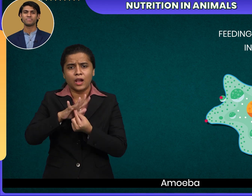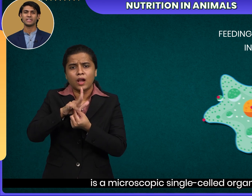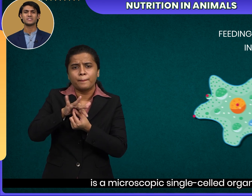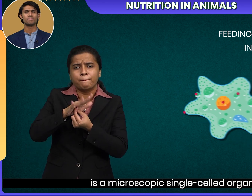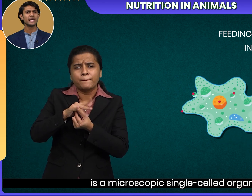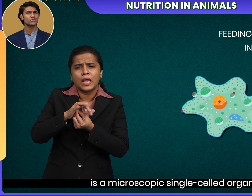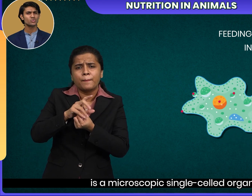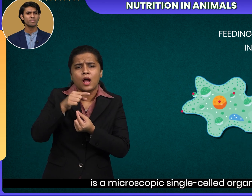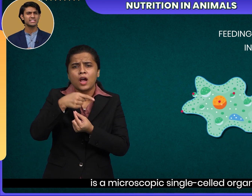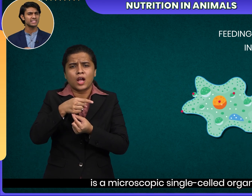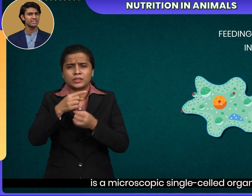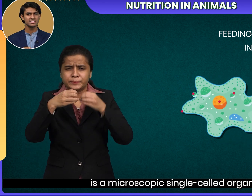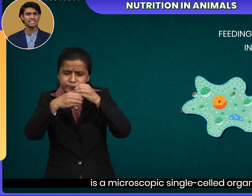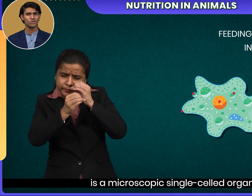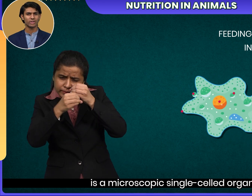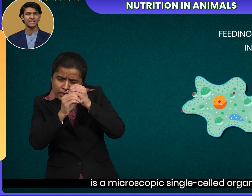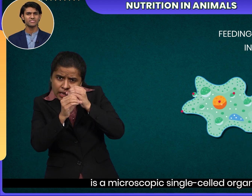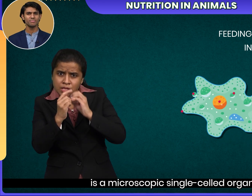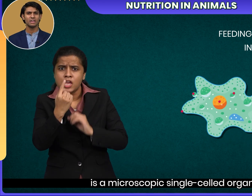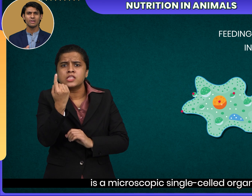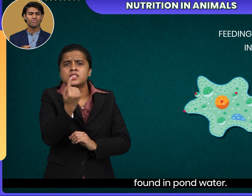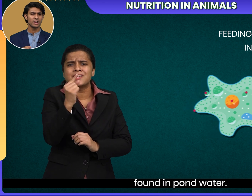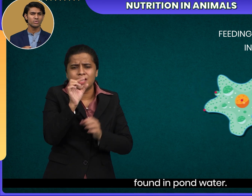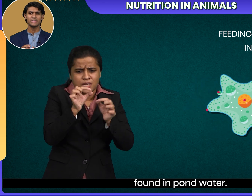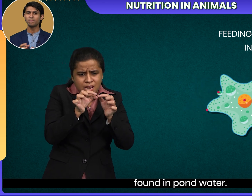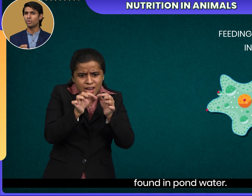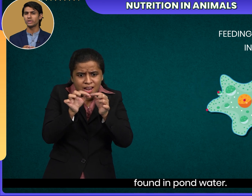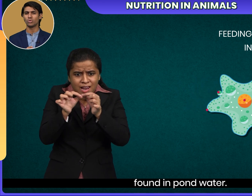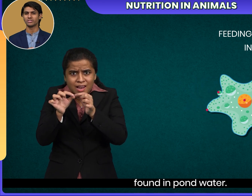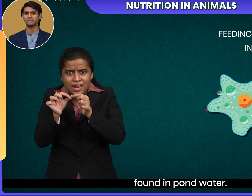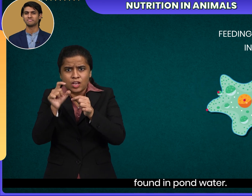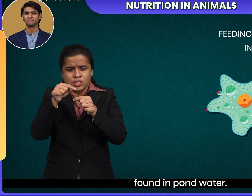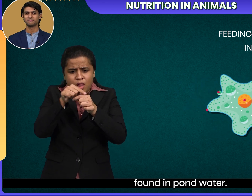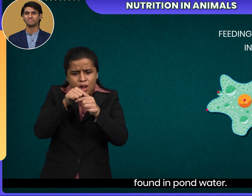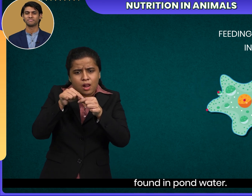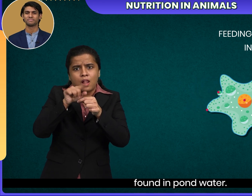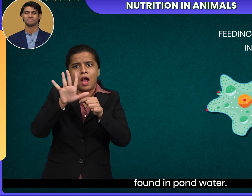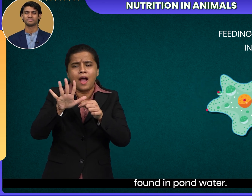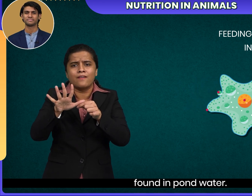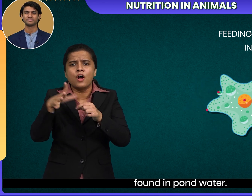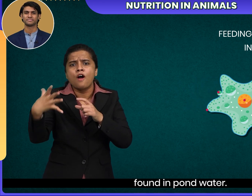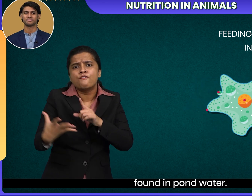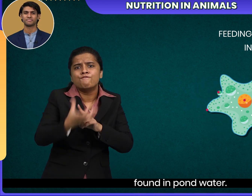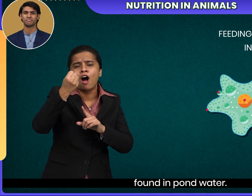Amoeba is a microscopic single-celled organism found in pond water.